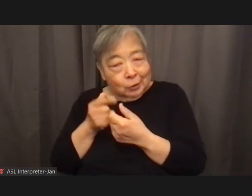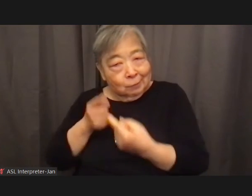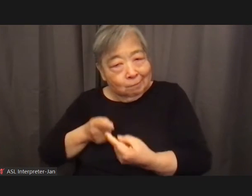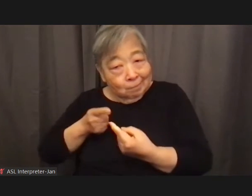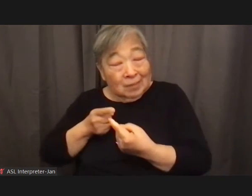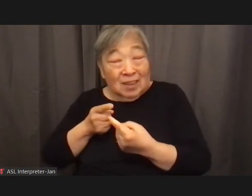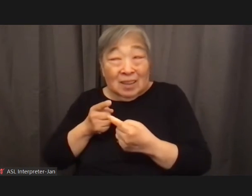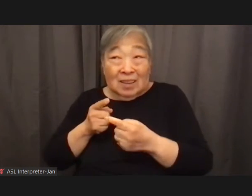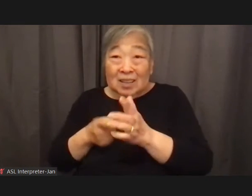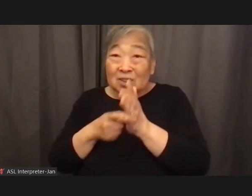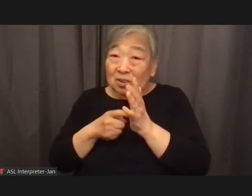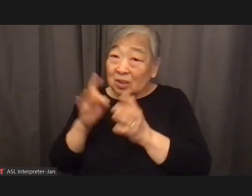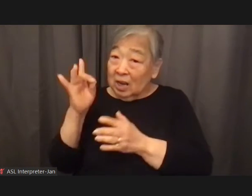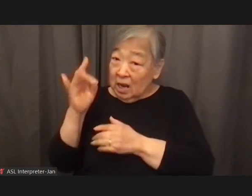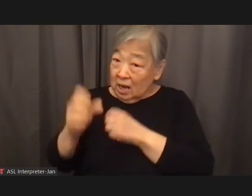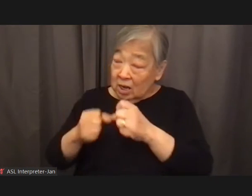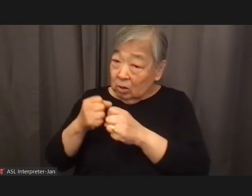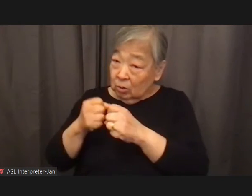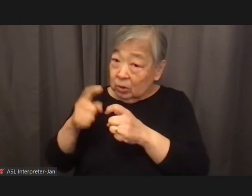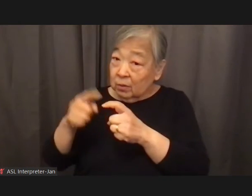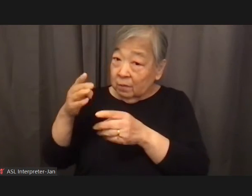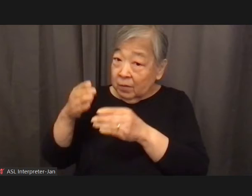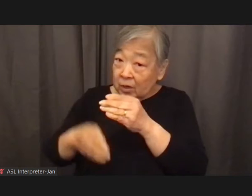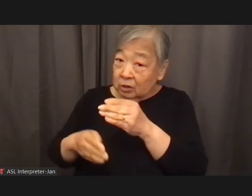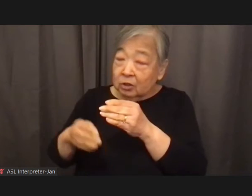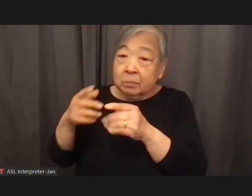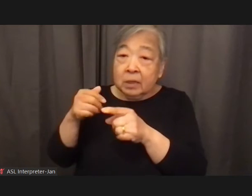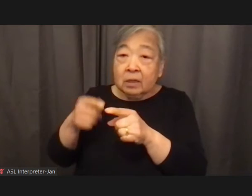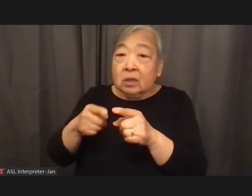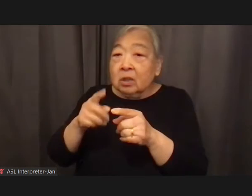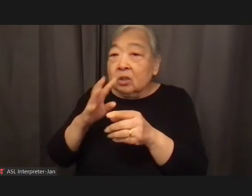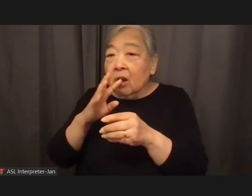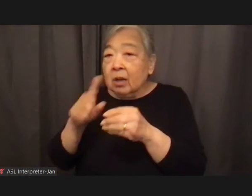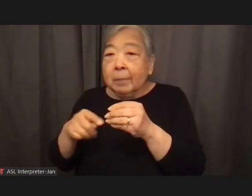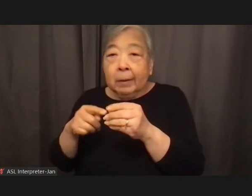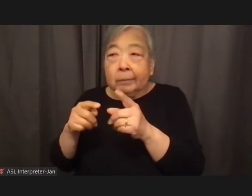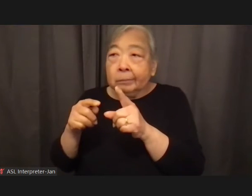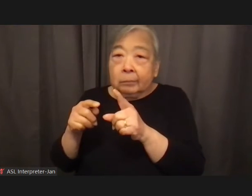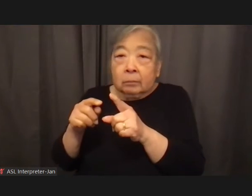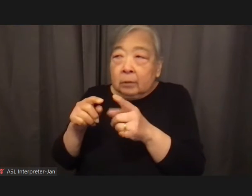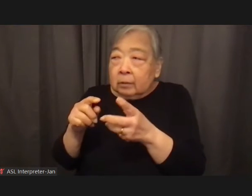finish because it has to deal with multiplicity of languages.